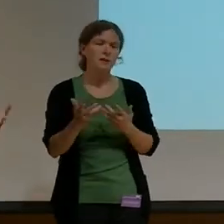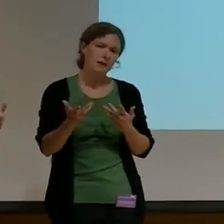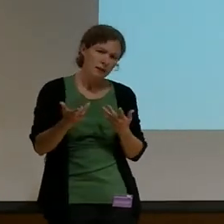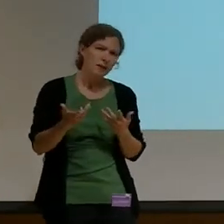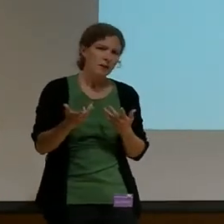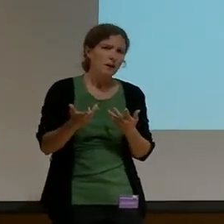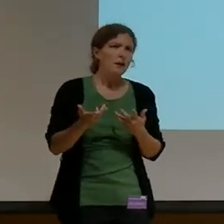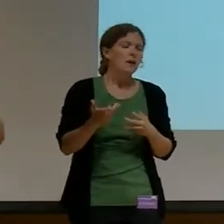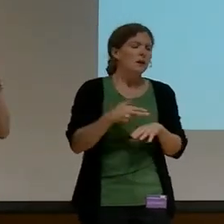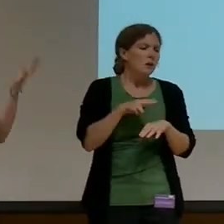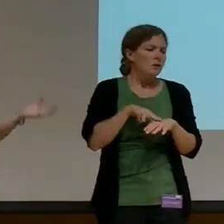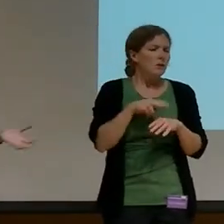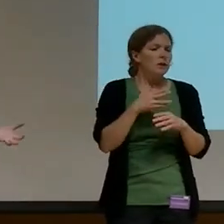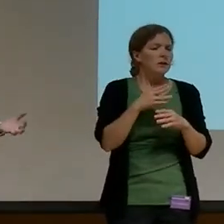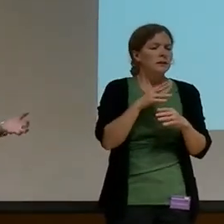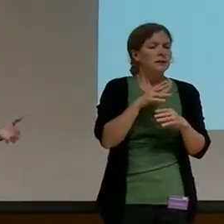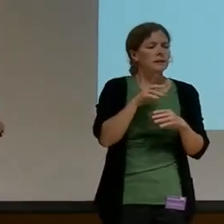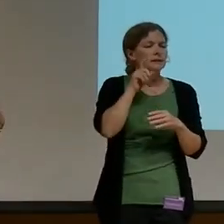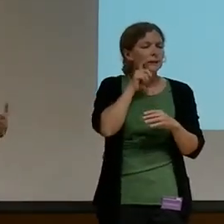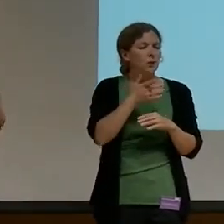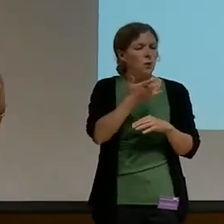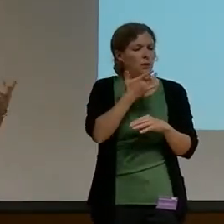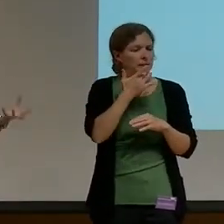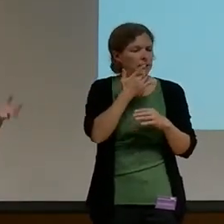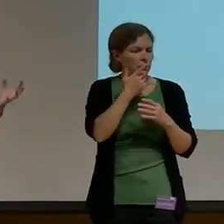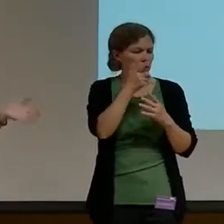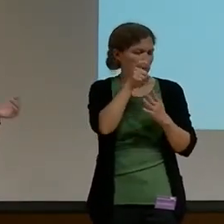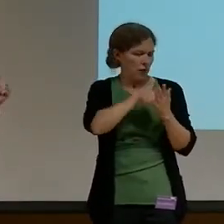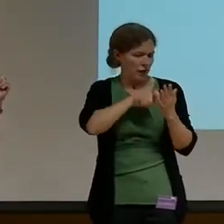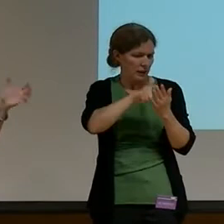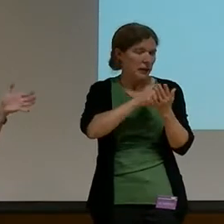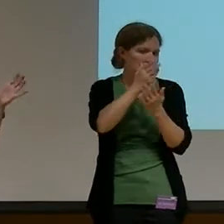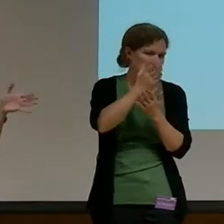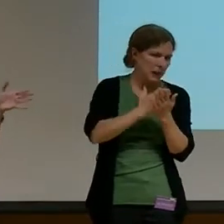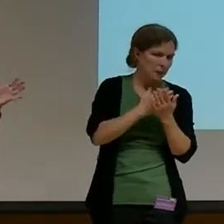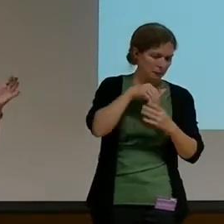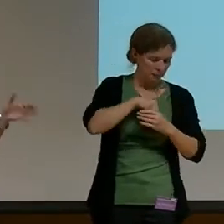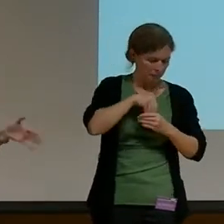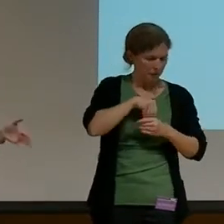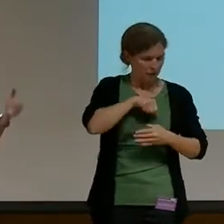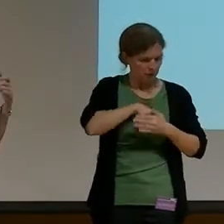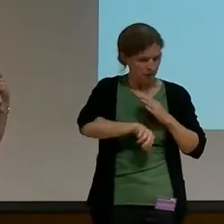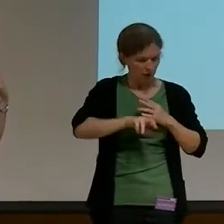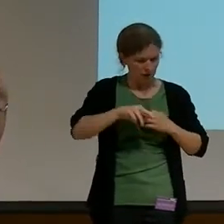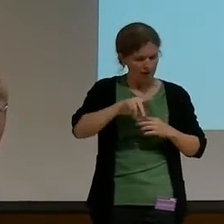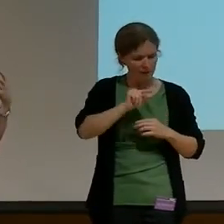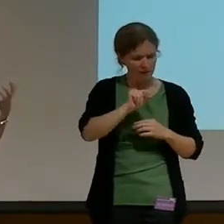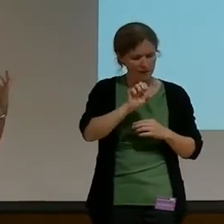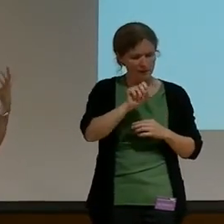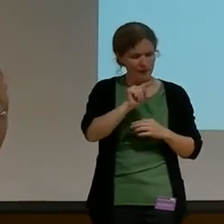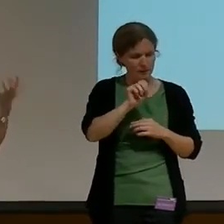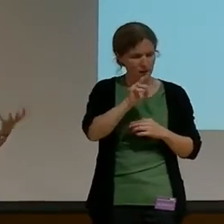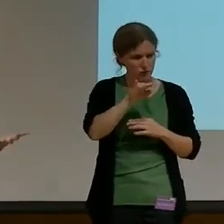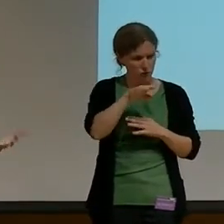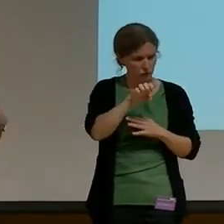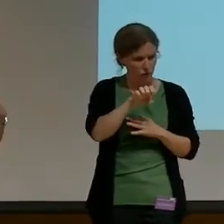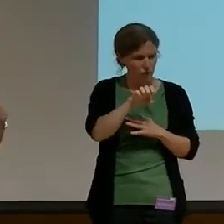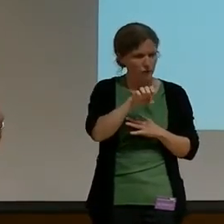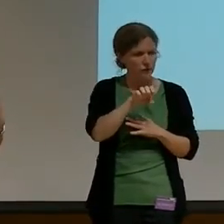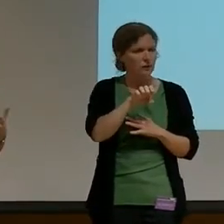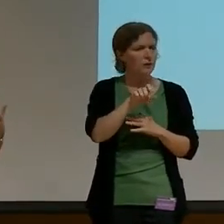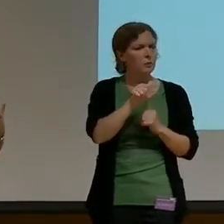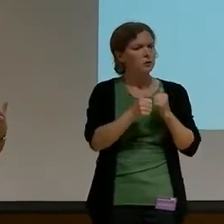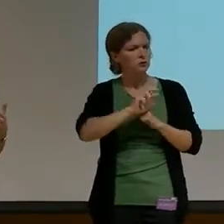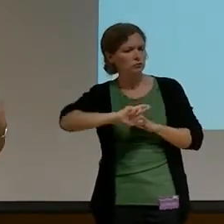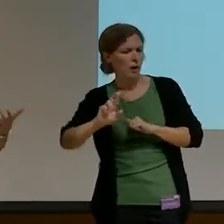there's evidence in the sexual orientation literature that there are some indicators of prenatal testosterone, such as handedness.